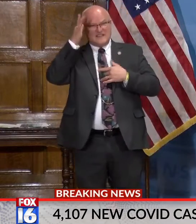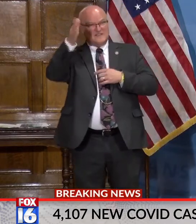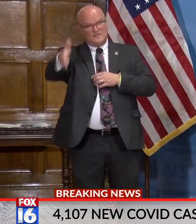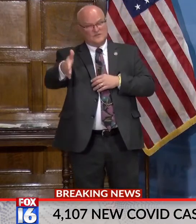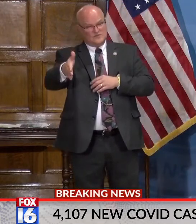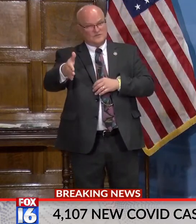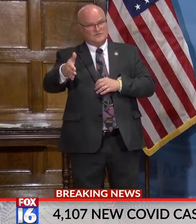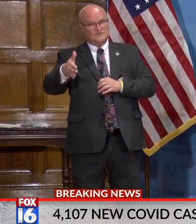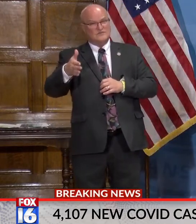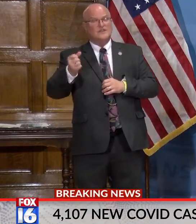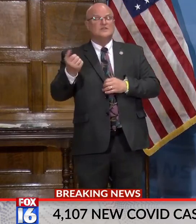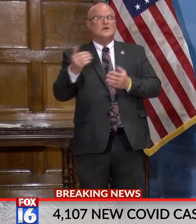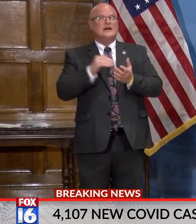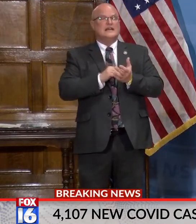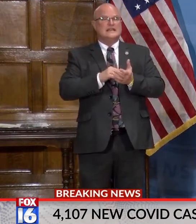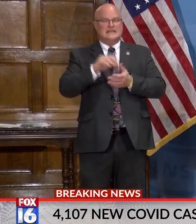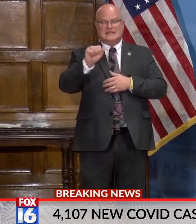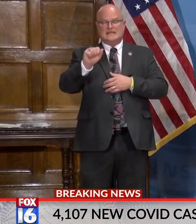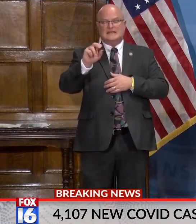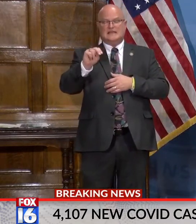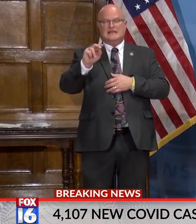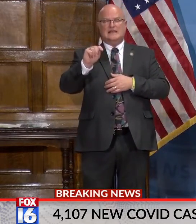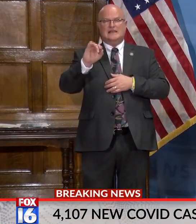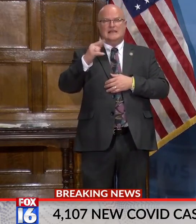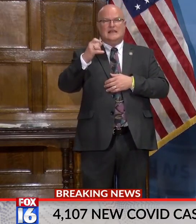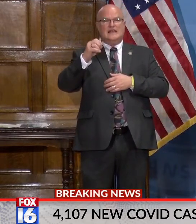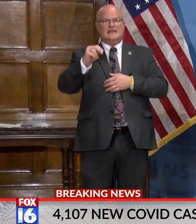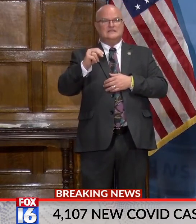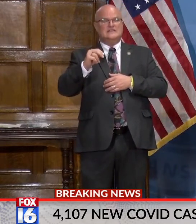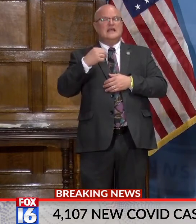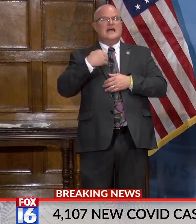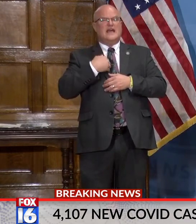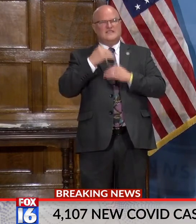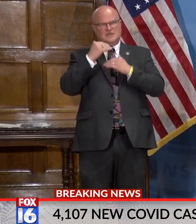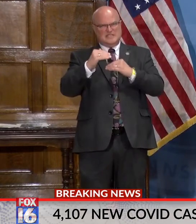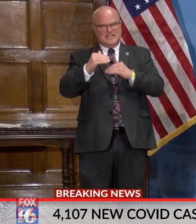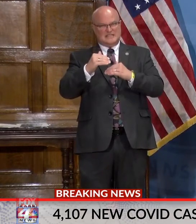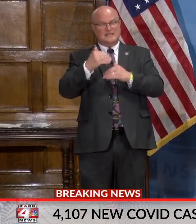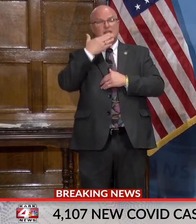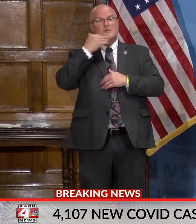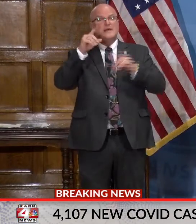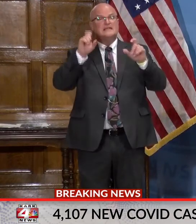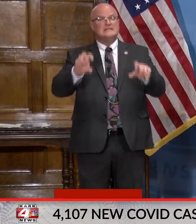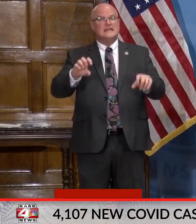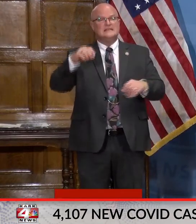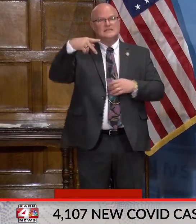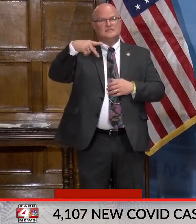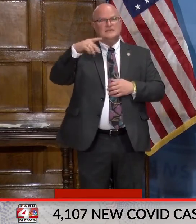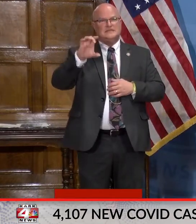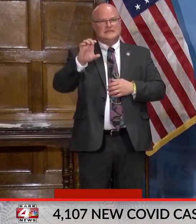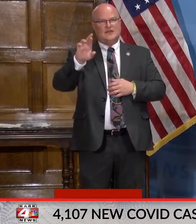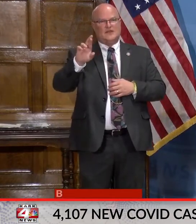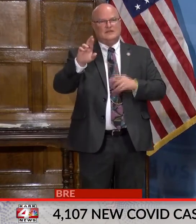So again, antigen tests are only a window in time, and they have their limitations. The best test is the PCR test.